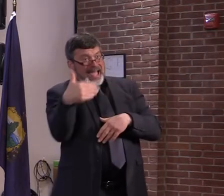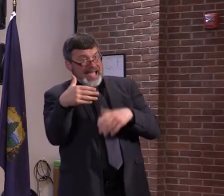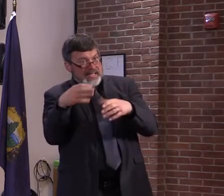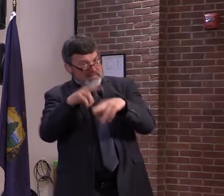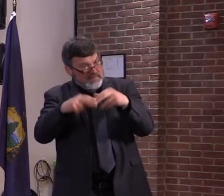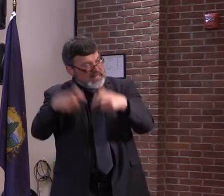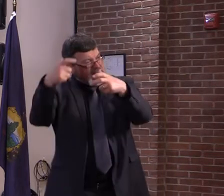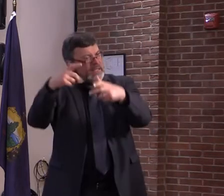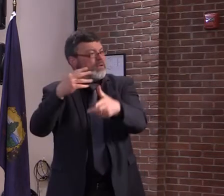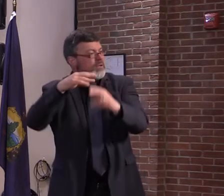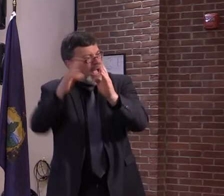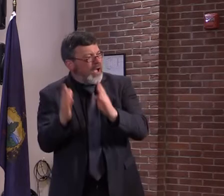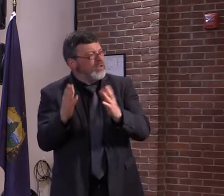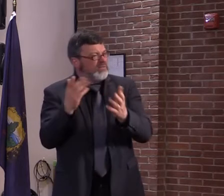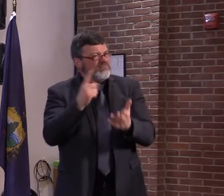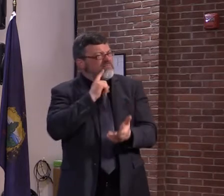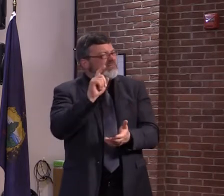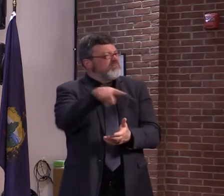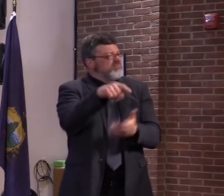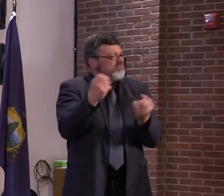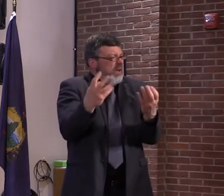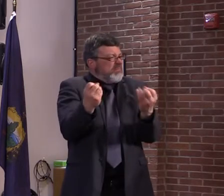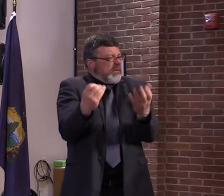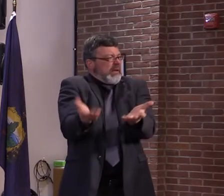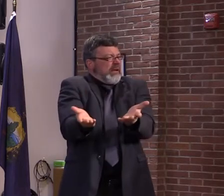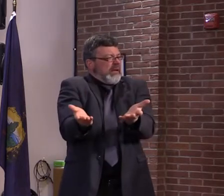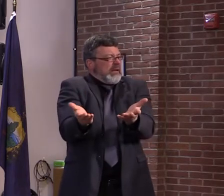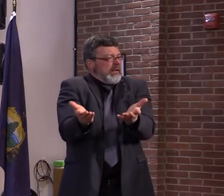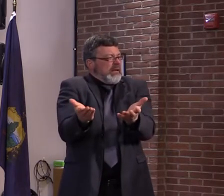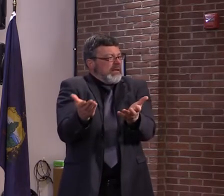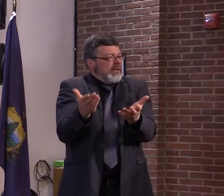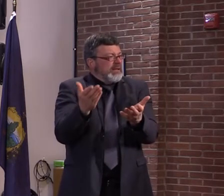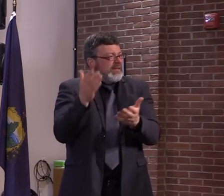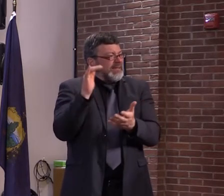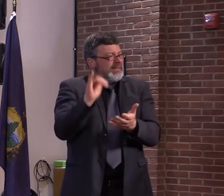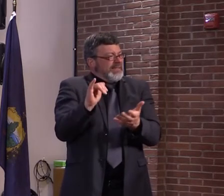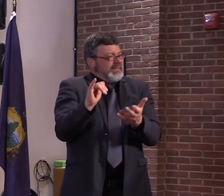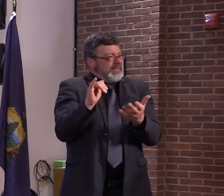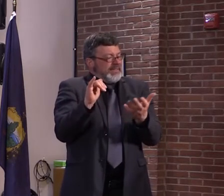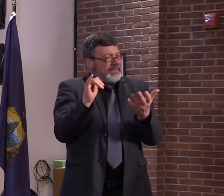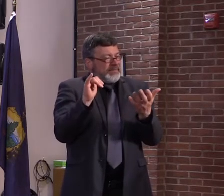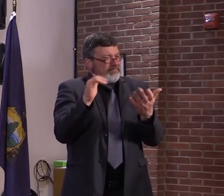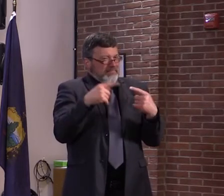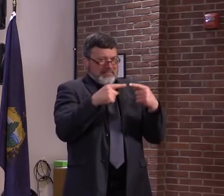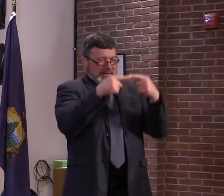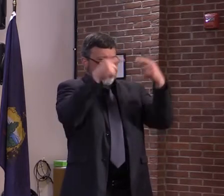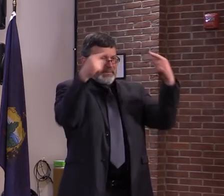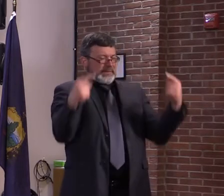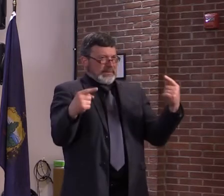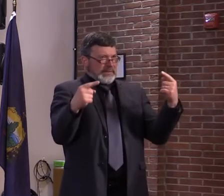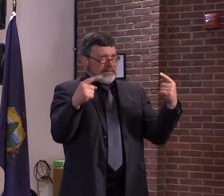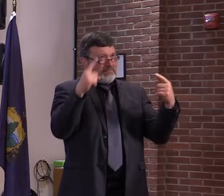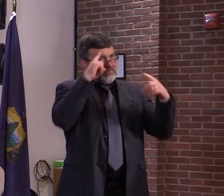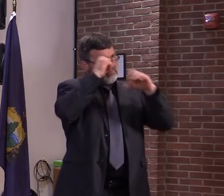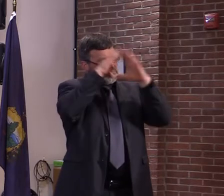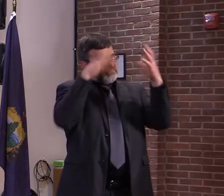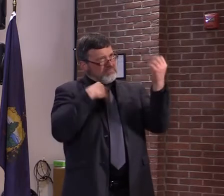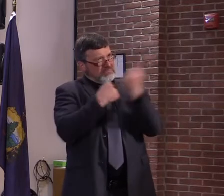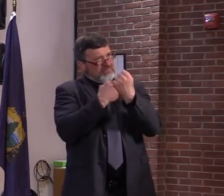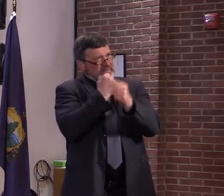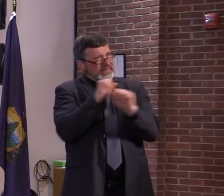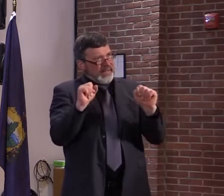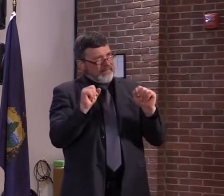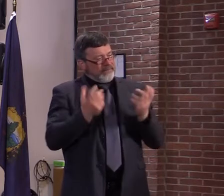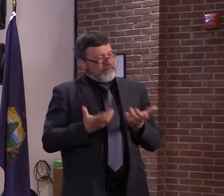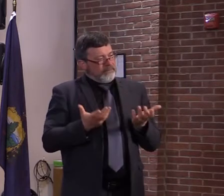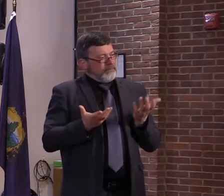failure of the whole concept of an overdose prevention site. So knowing that is not the same